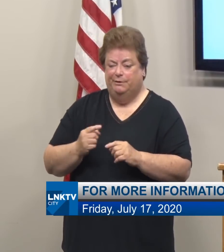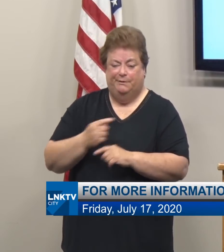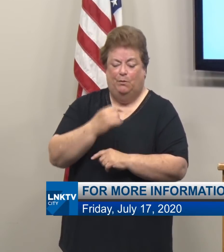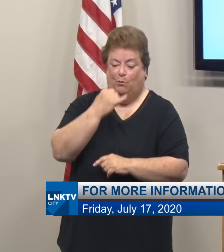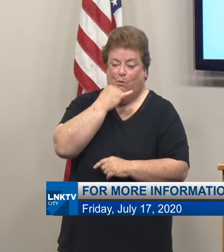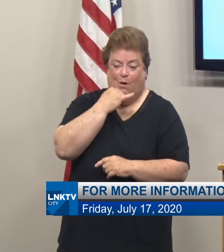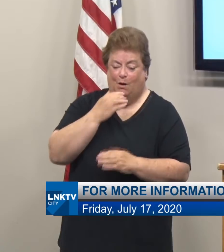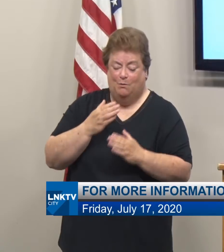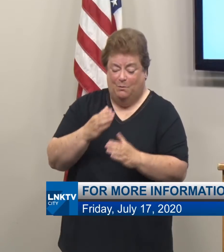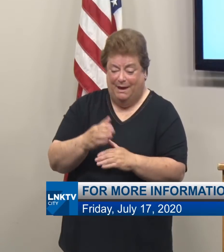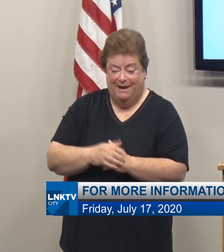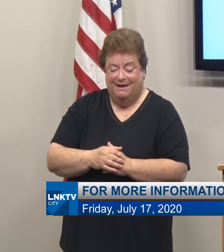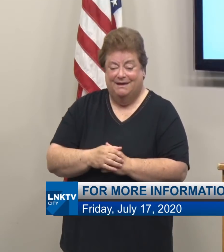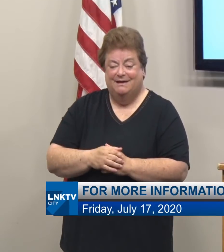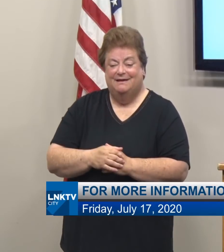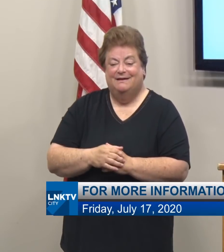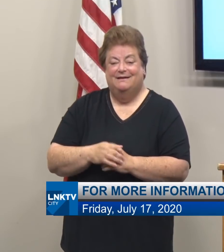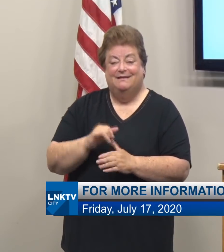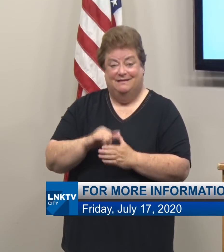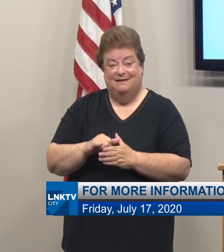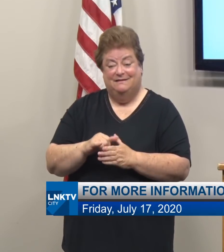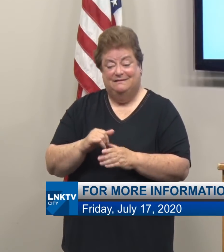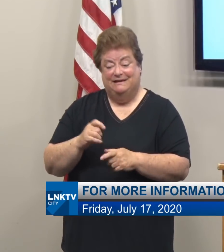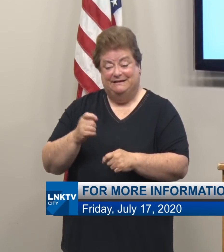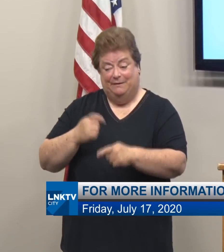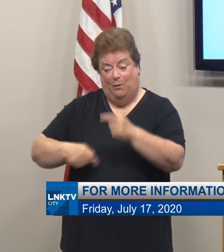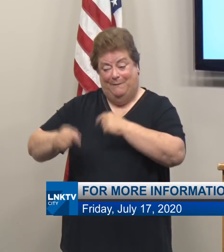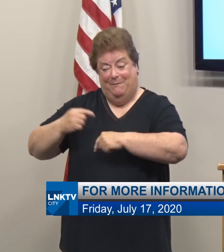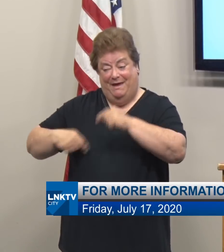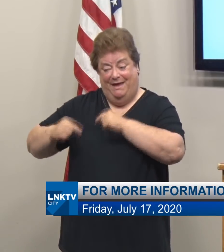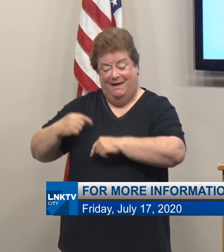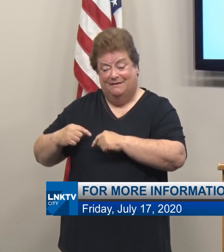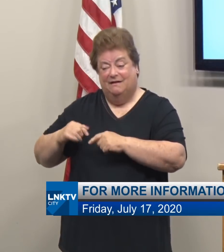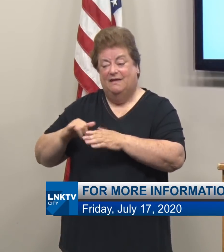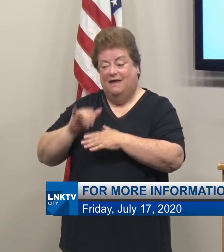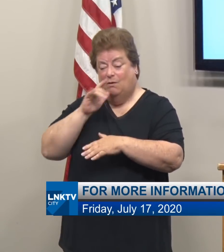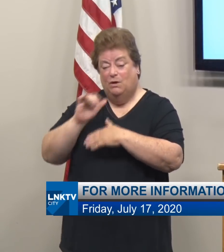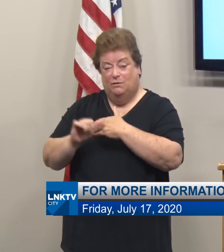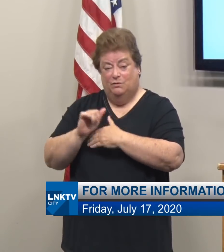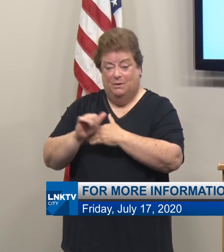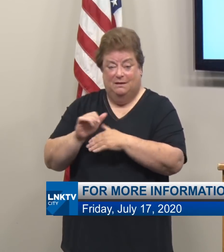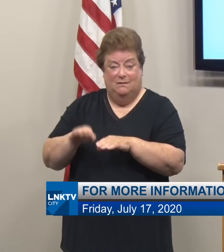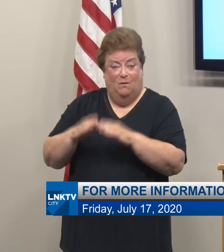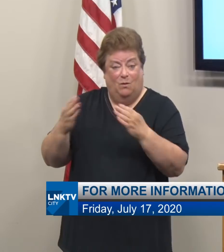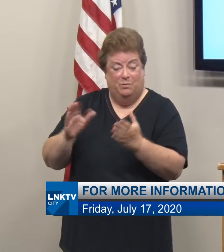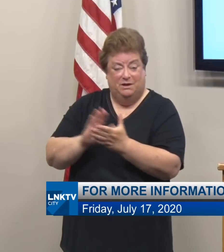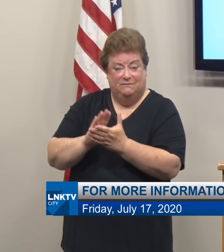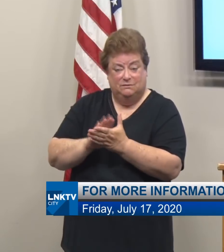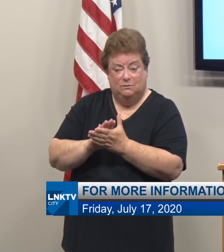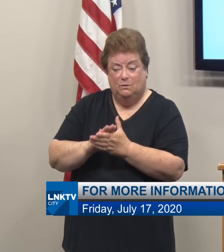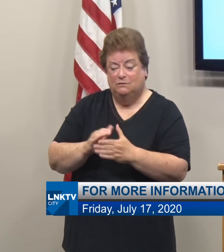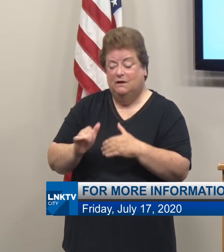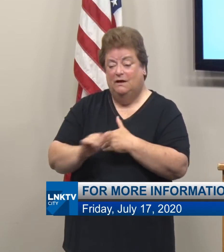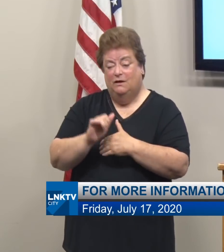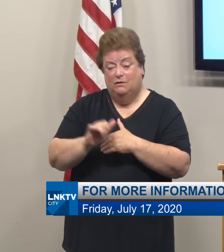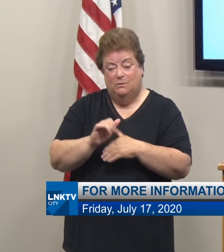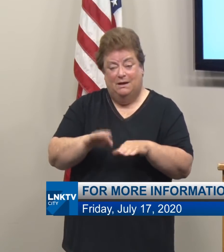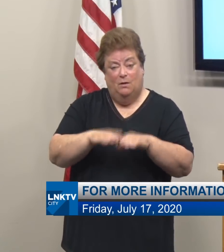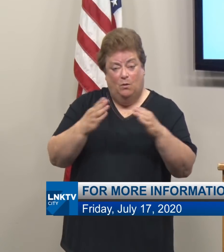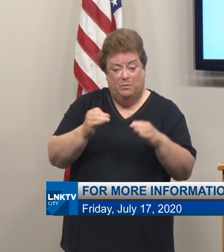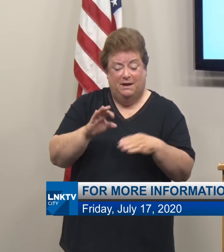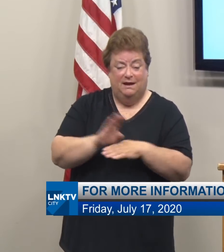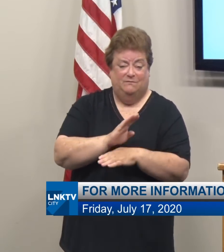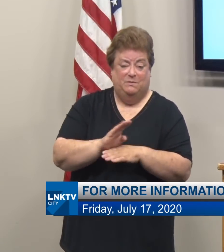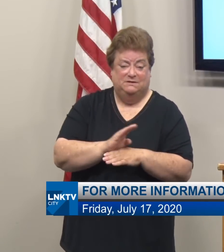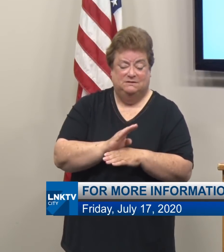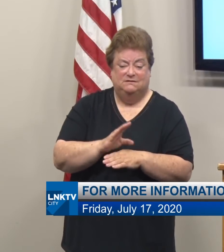to understand that this reversal of progress threatens the opening of school. It threatens the businesses that have reopened, and